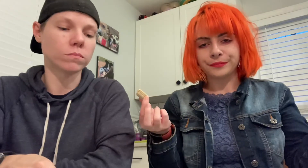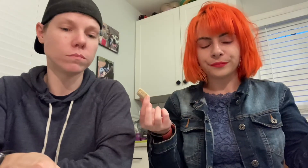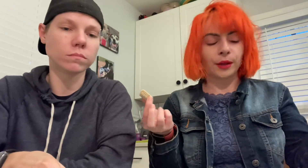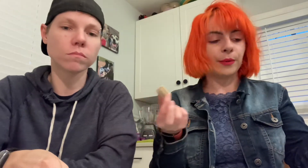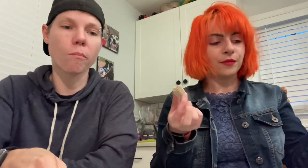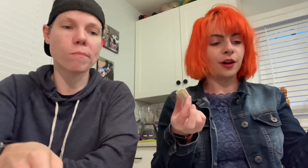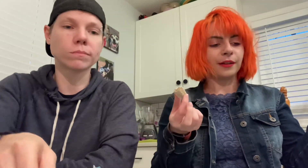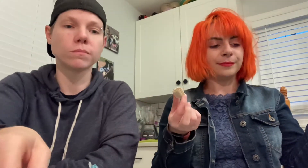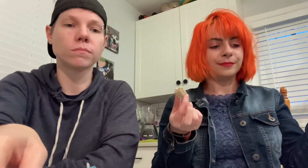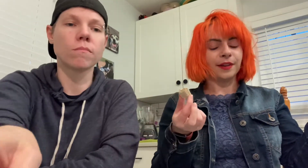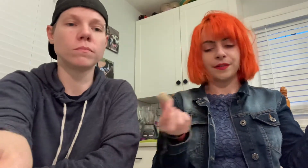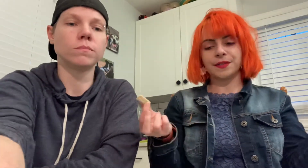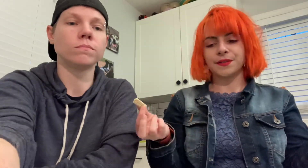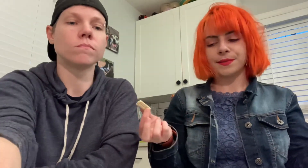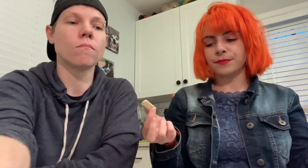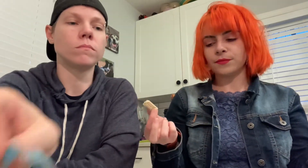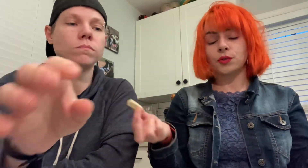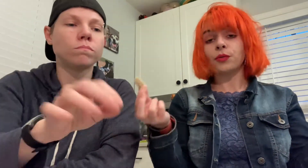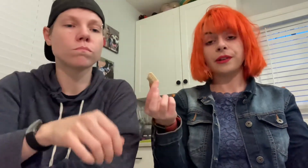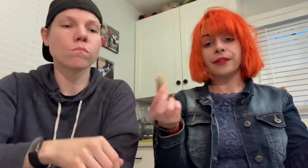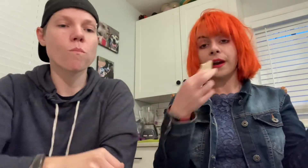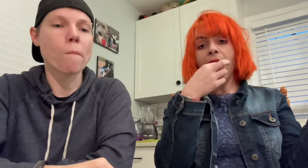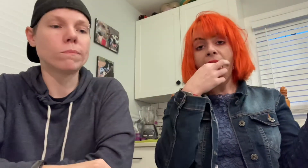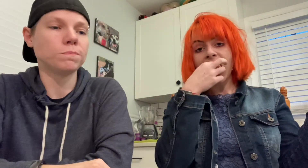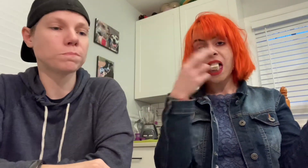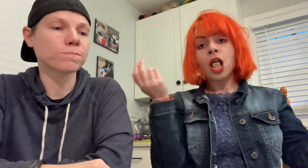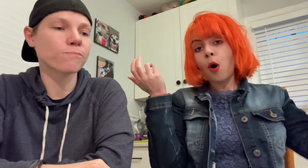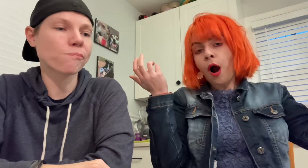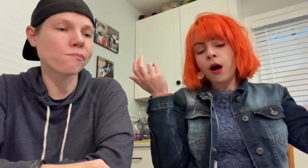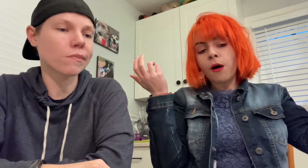and we have chocolate. And this is totally different.